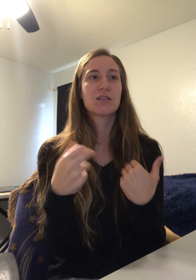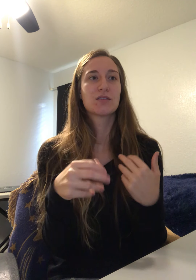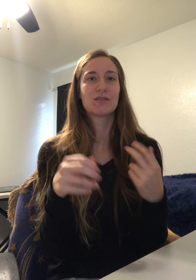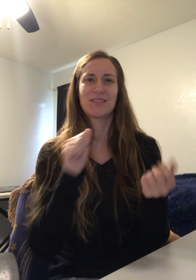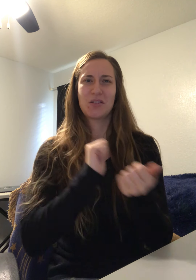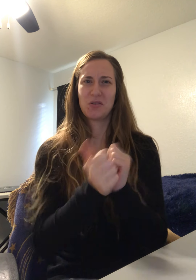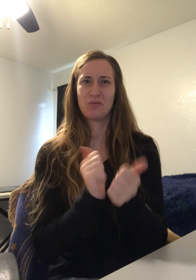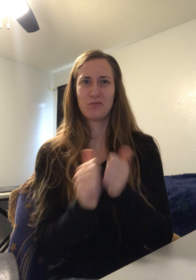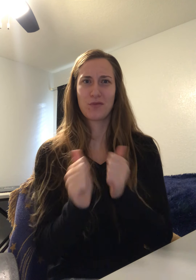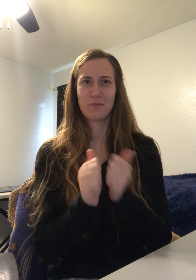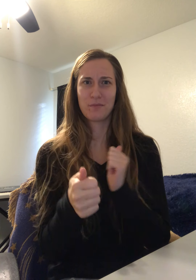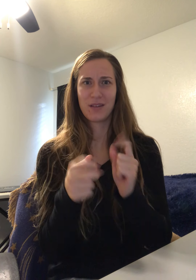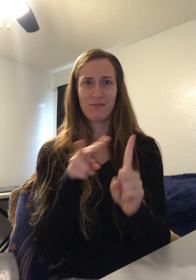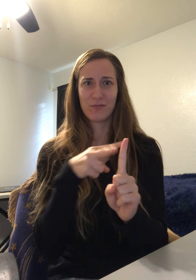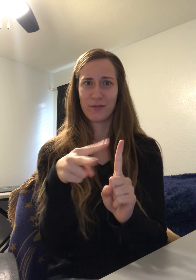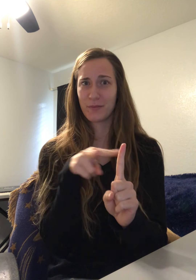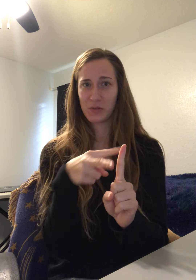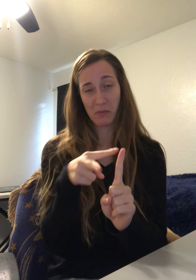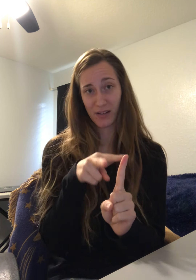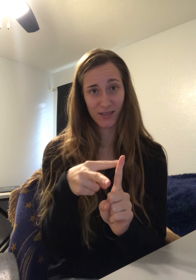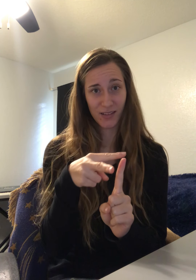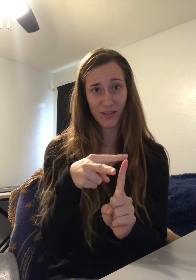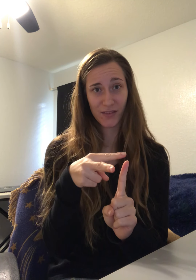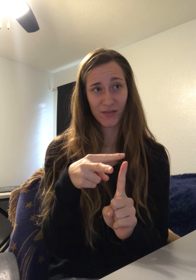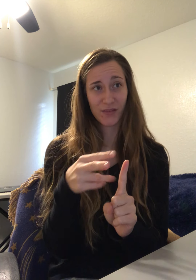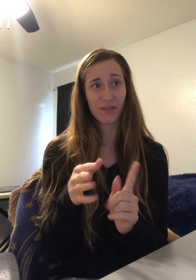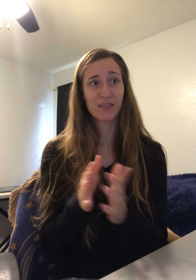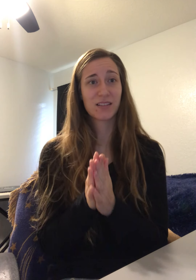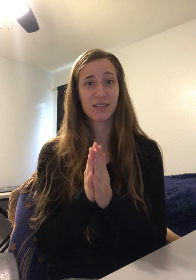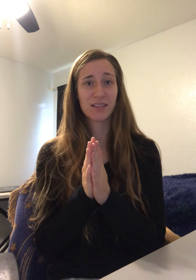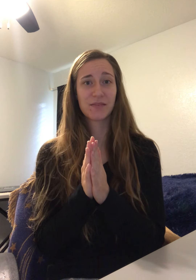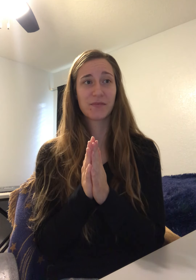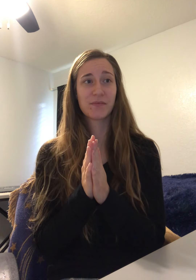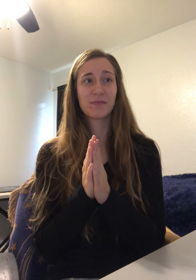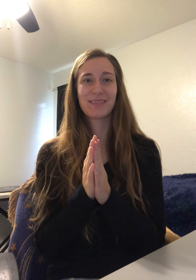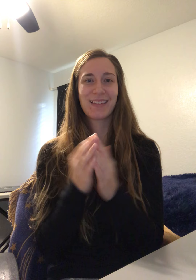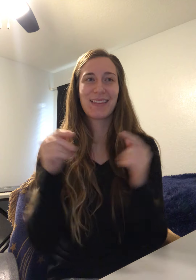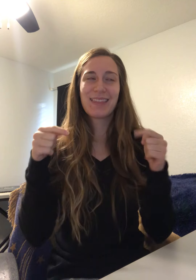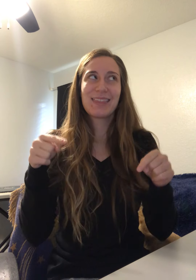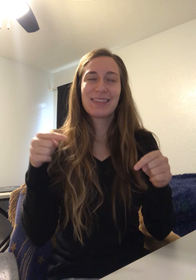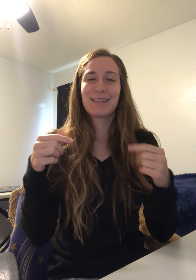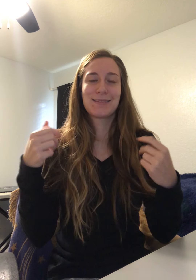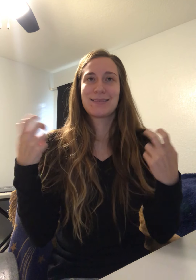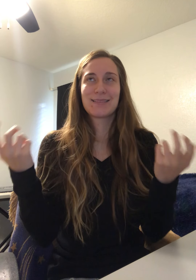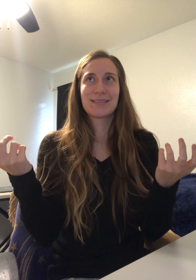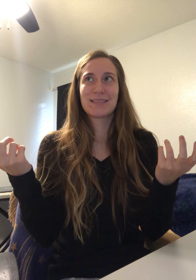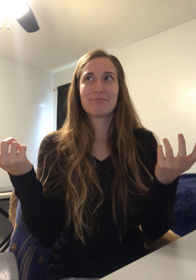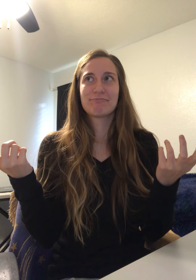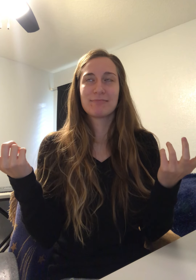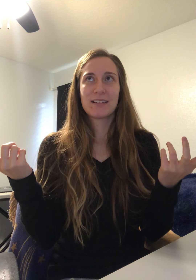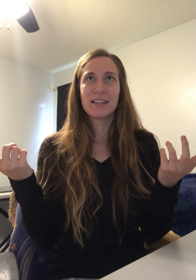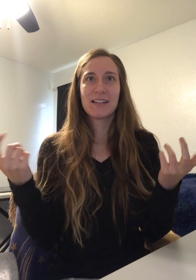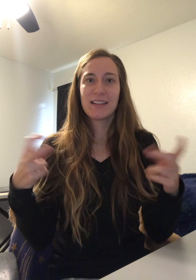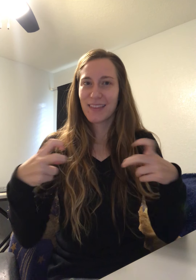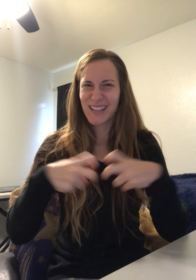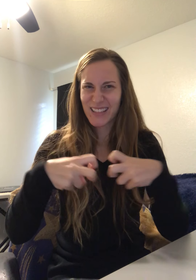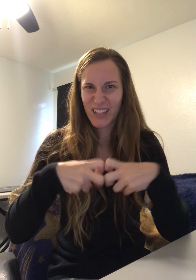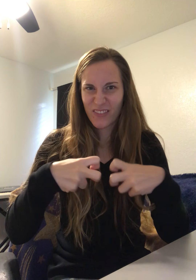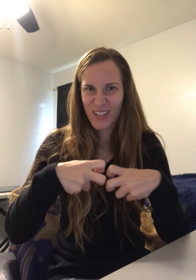some sort of objective reality. It's subjective. We know this from like physics. It's